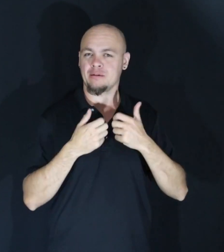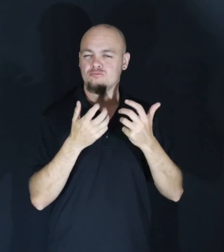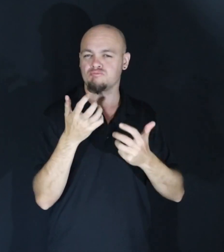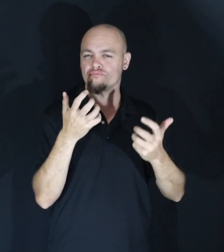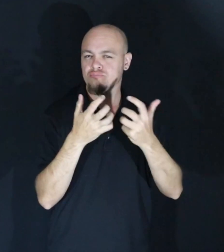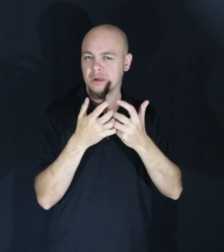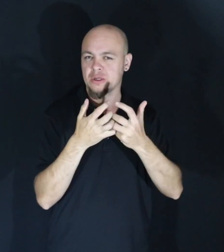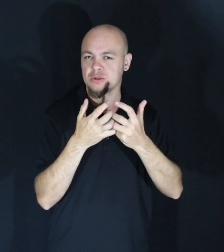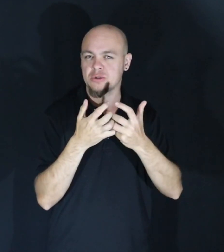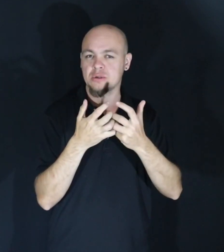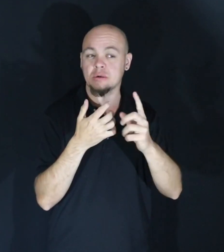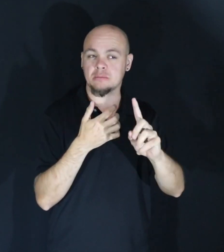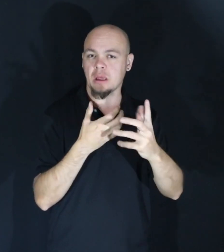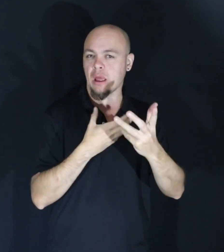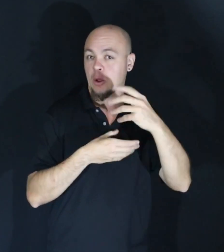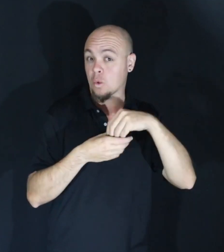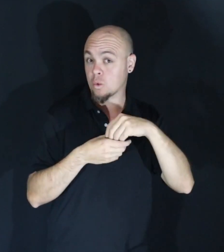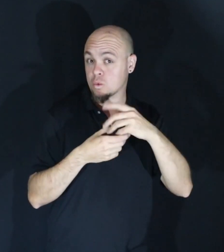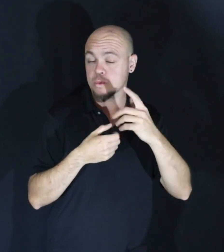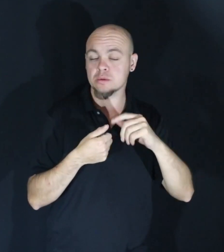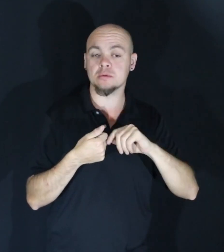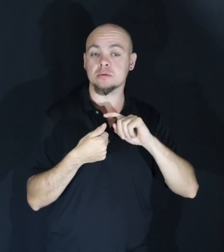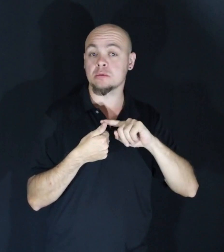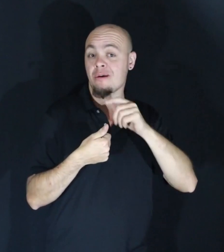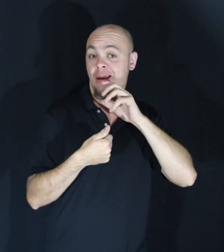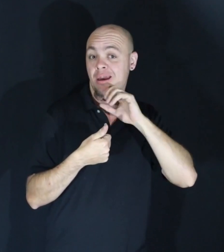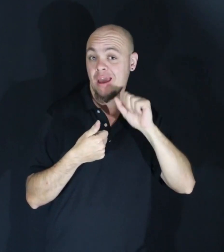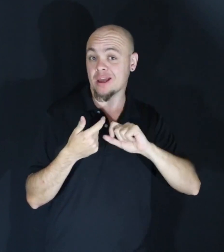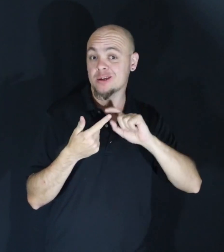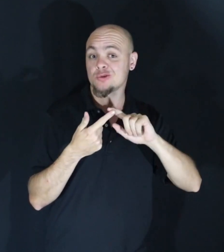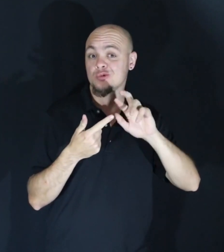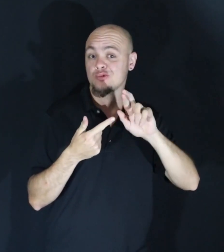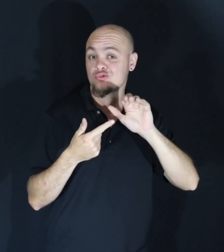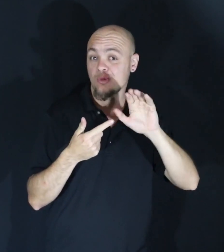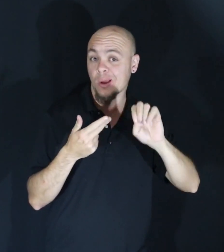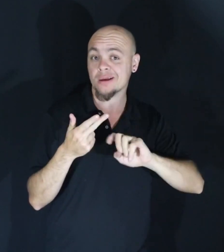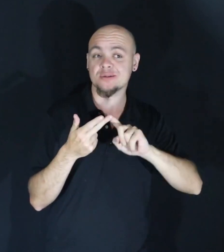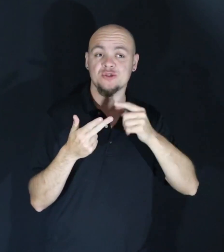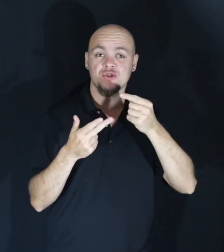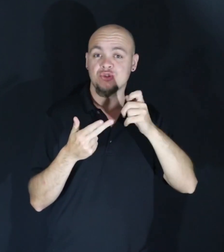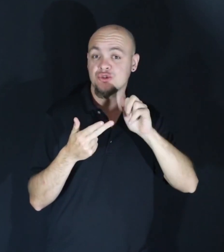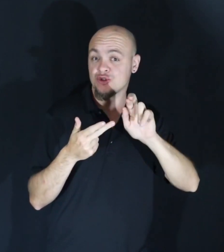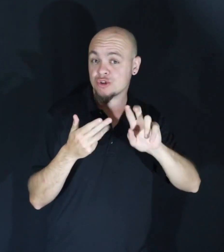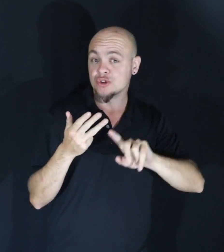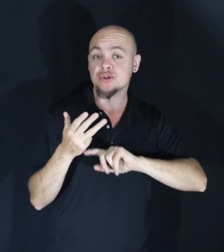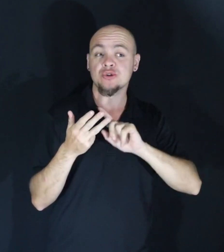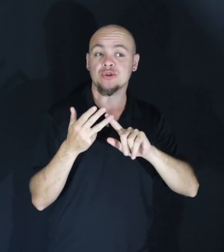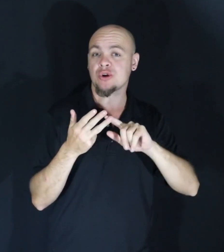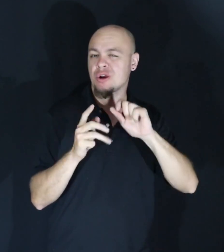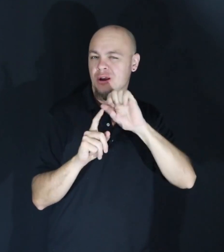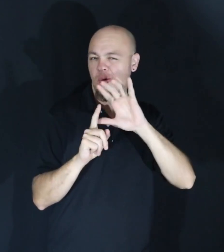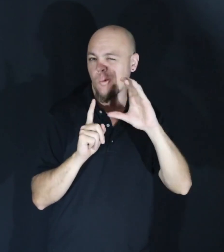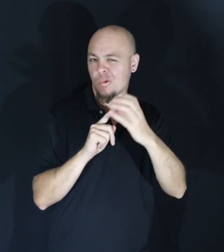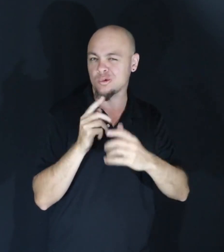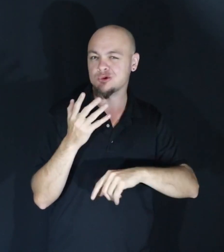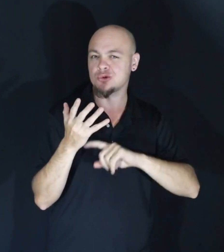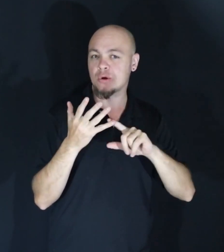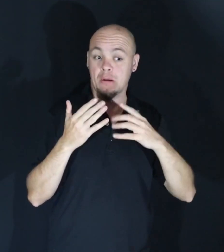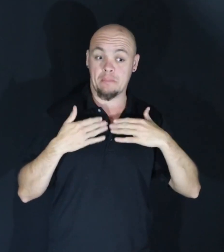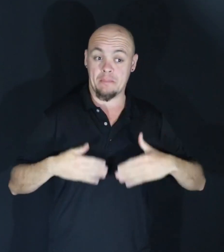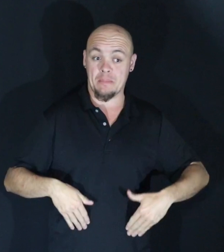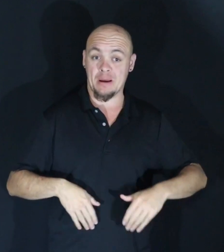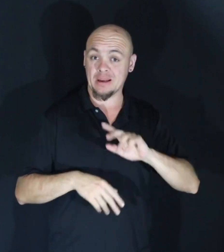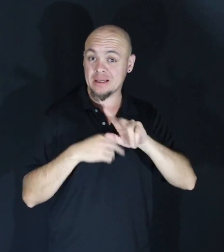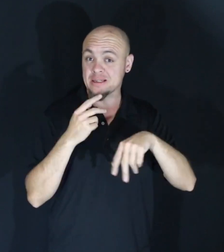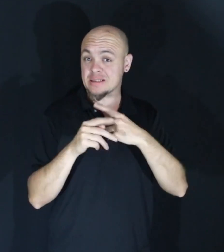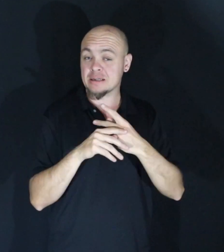into account, but it's not limited to, age, race, gender, ethnicity, body type, veteran